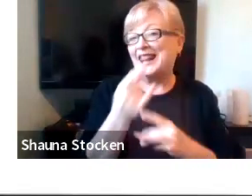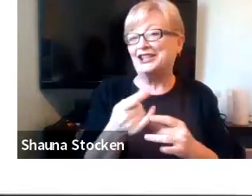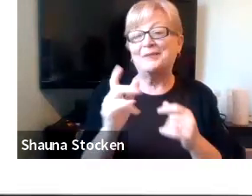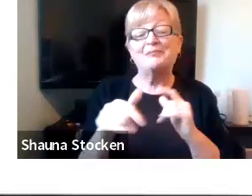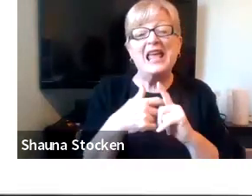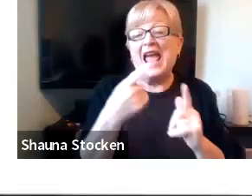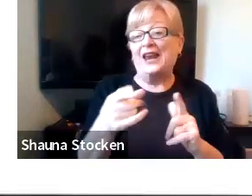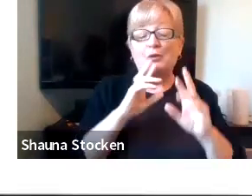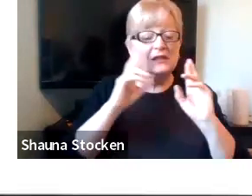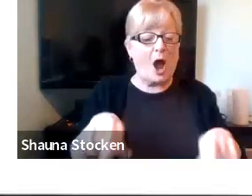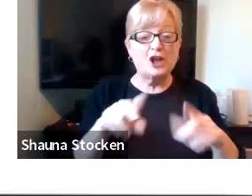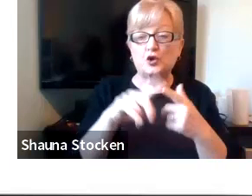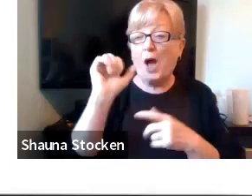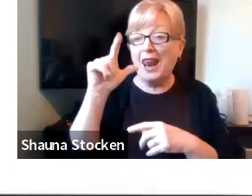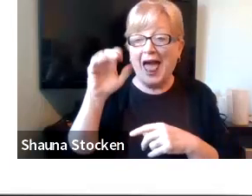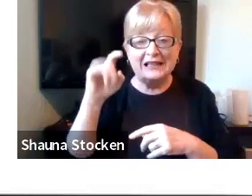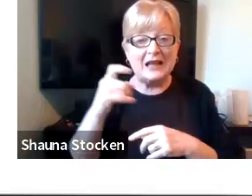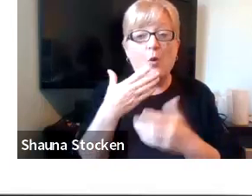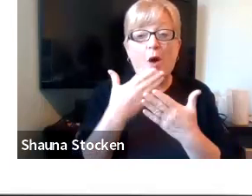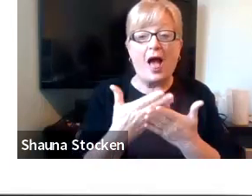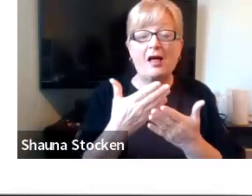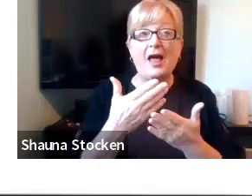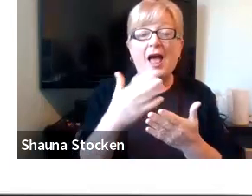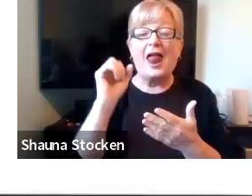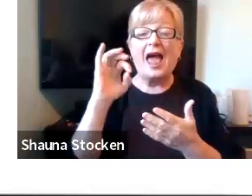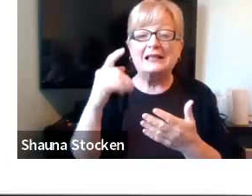One of the other features that you can do with Alexa,